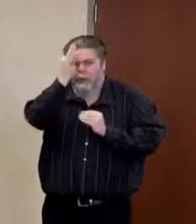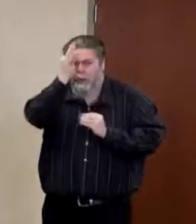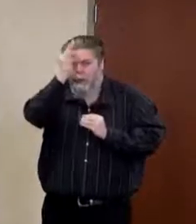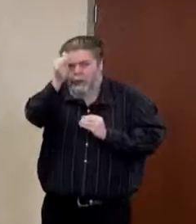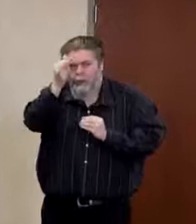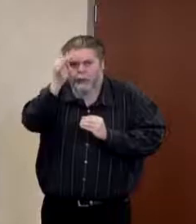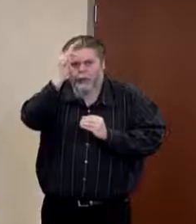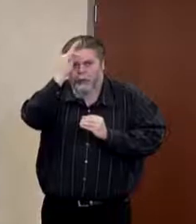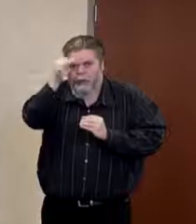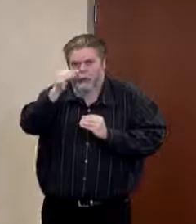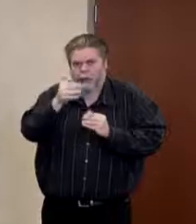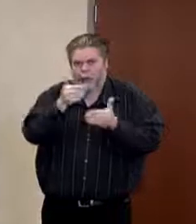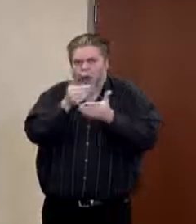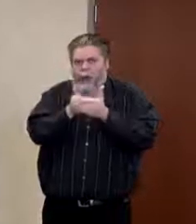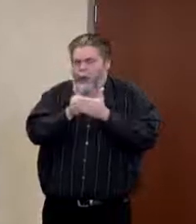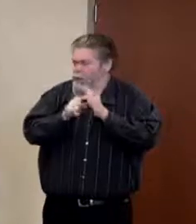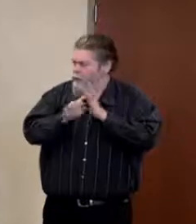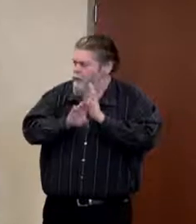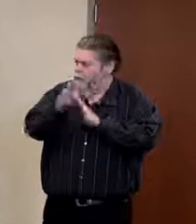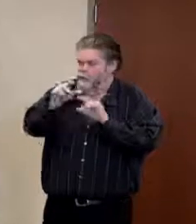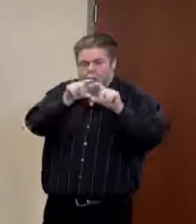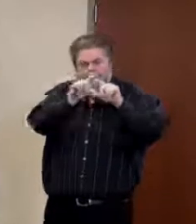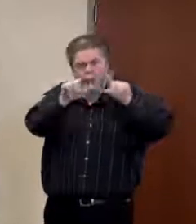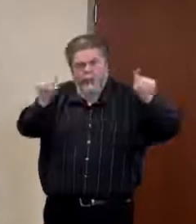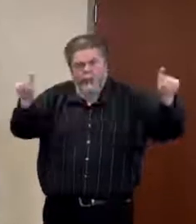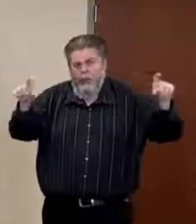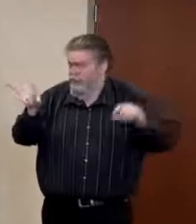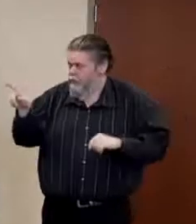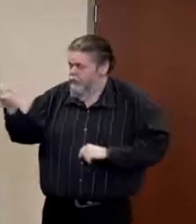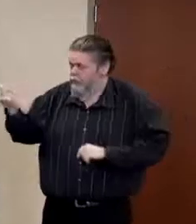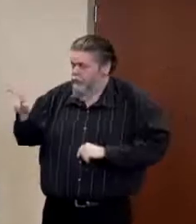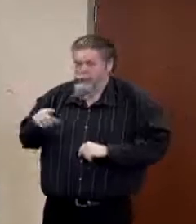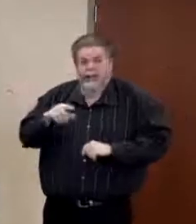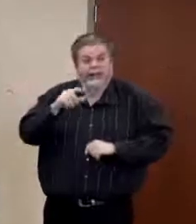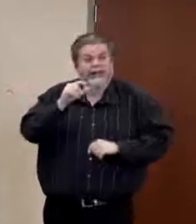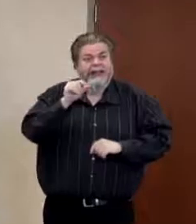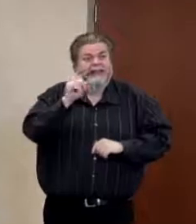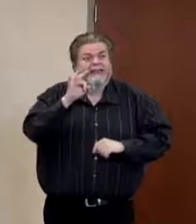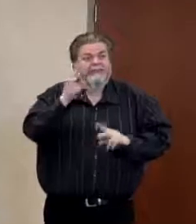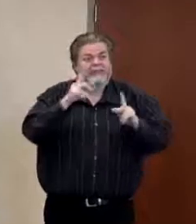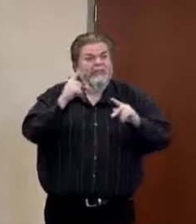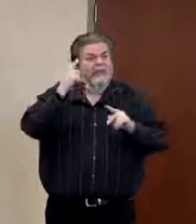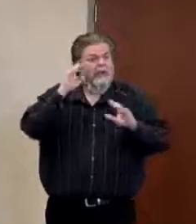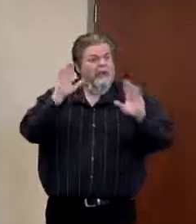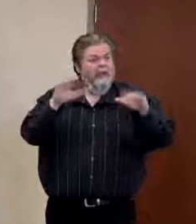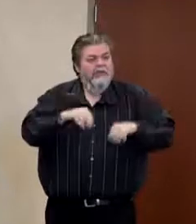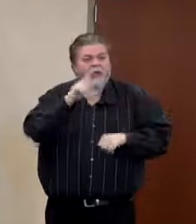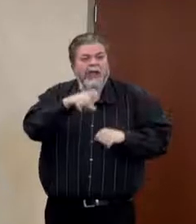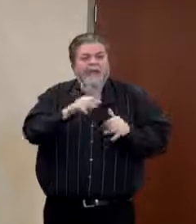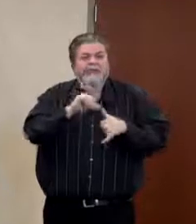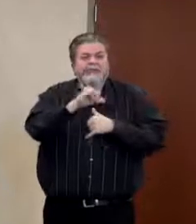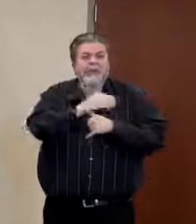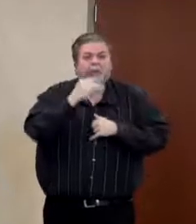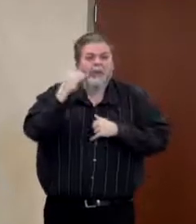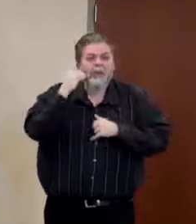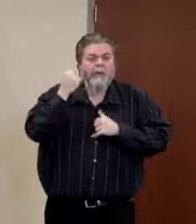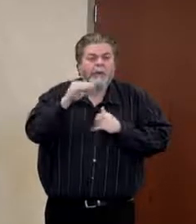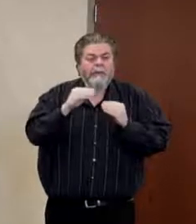just continue, if we keep on keeping on. The problem is when you say, well, we aren't going to do a stay-at-home ordinance anymore,